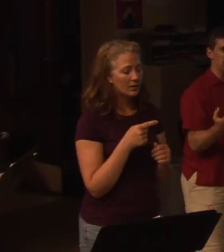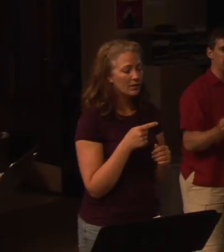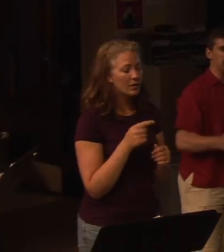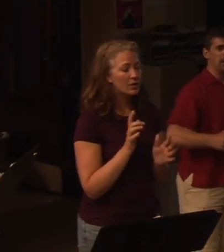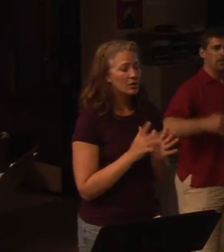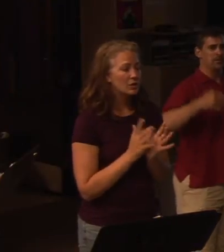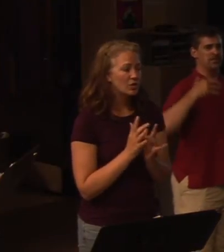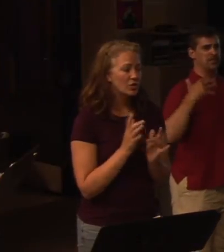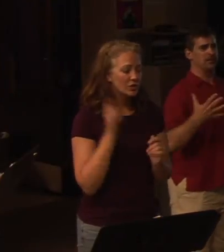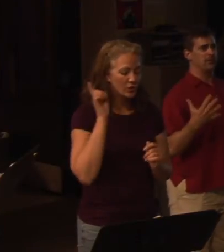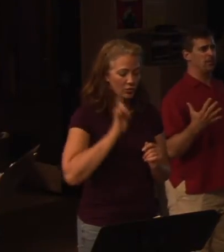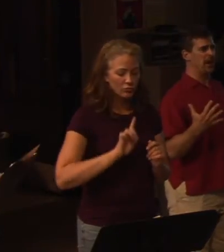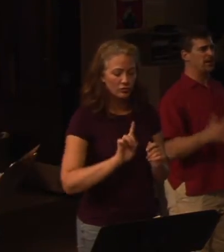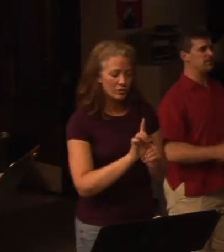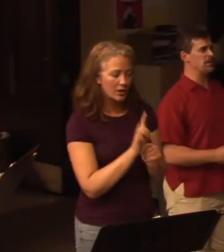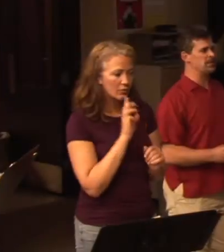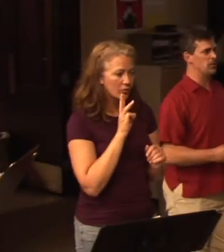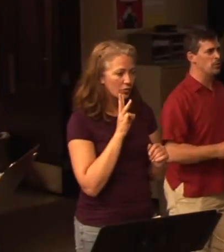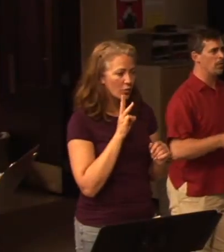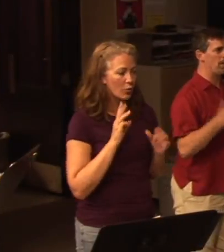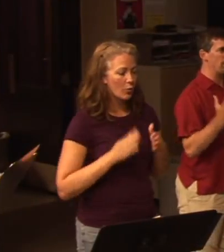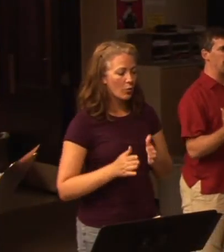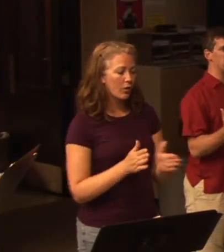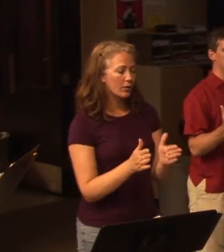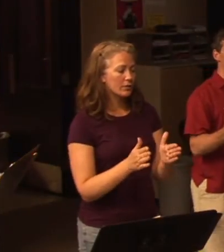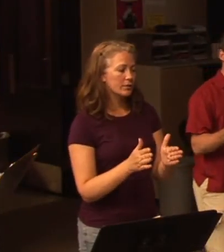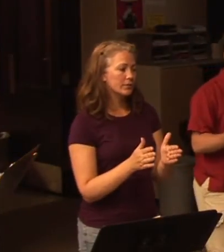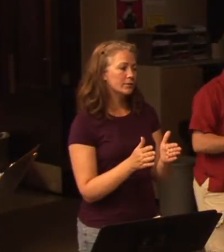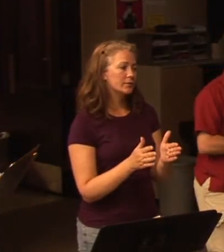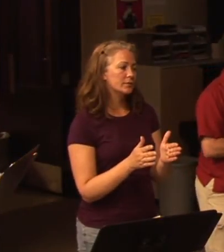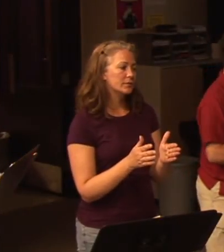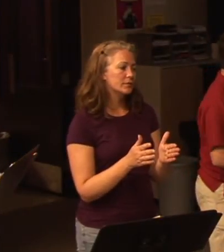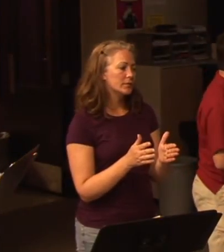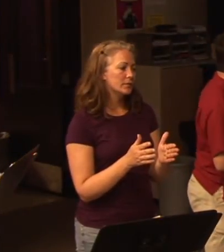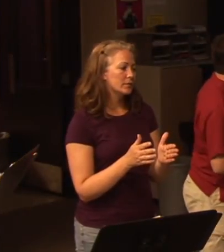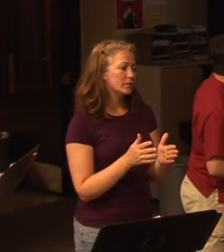Spirit comes down, and there's a scene of, where God speaks, you know, you are my beloved son.